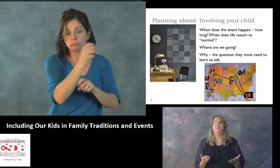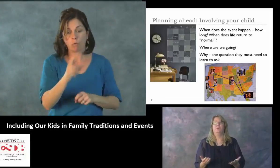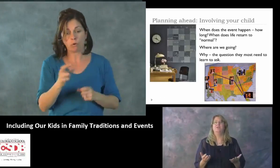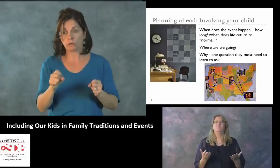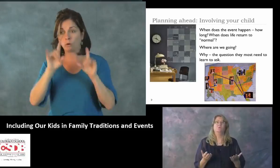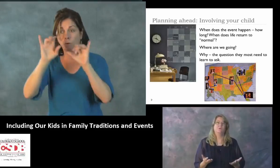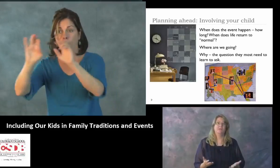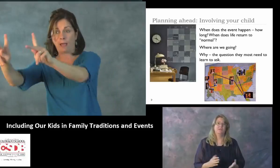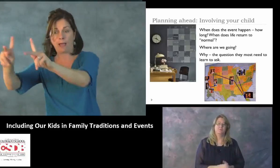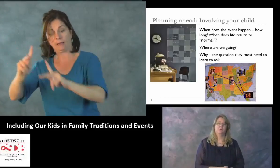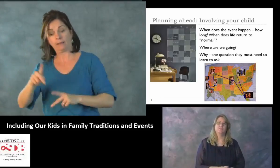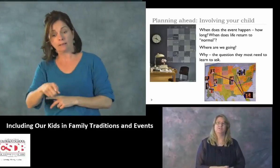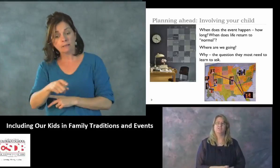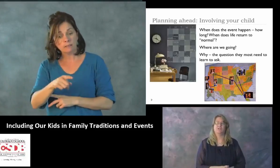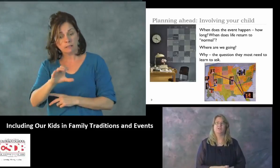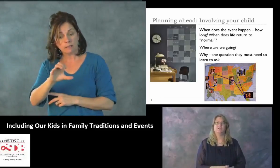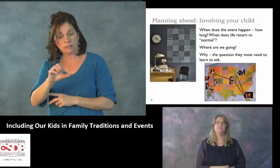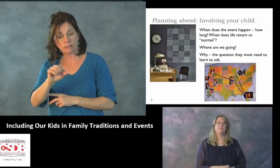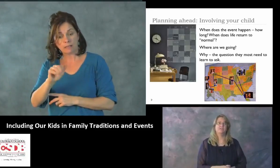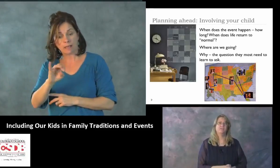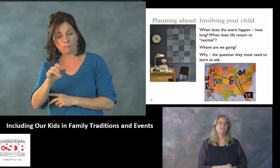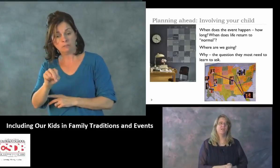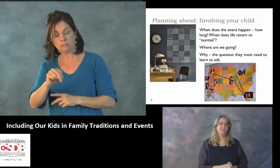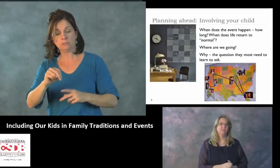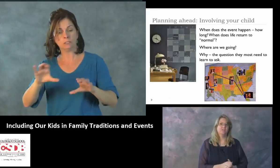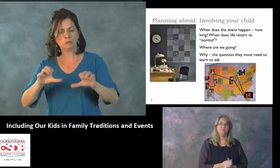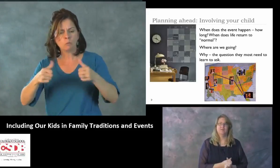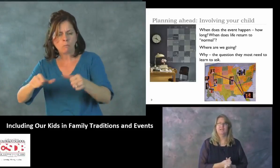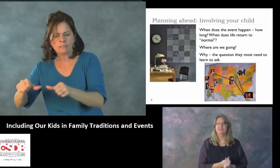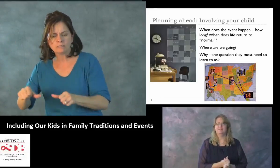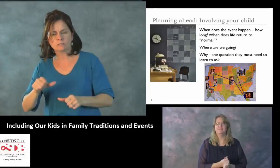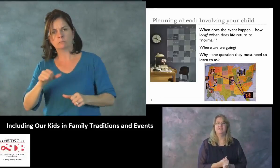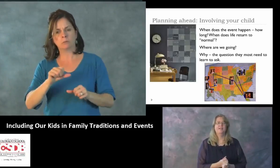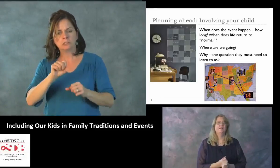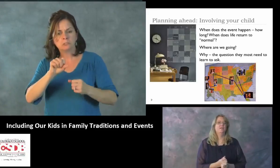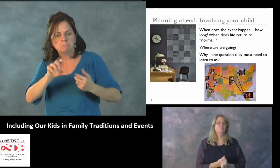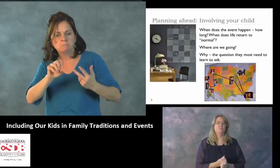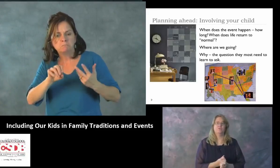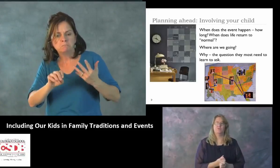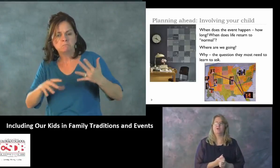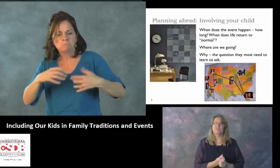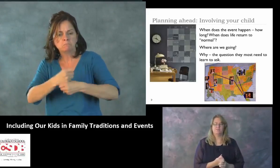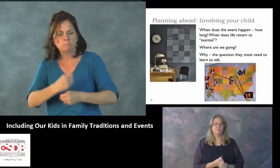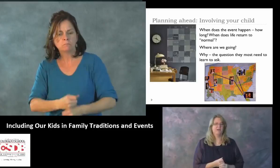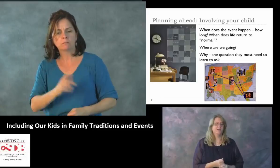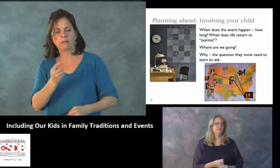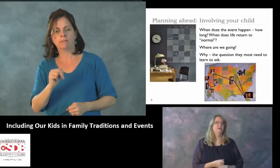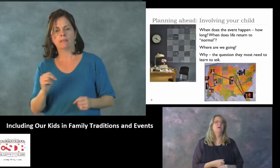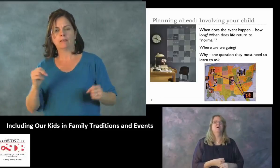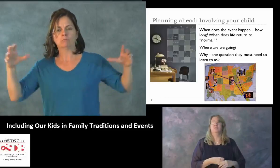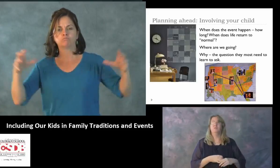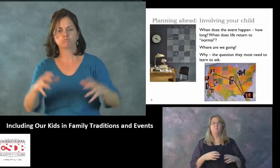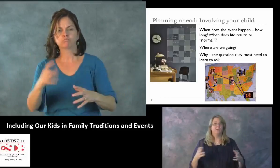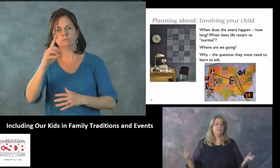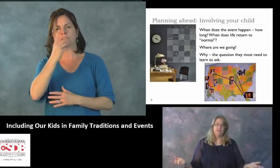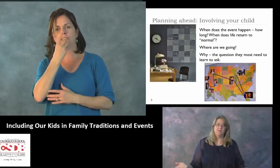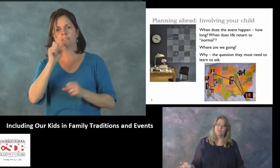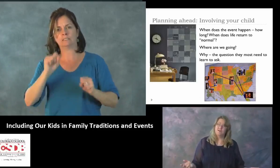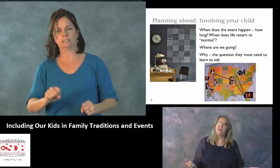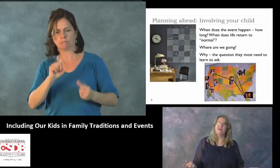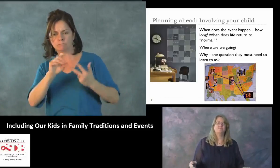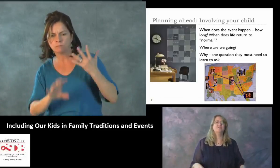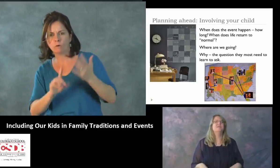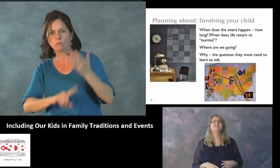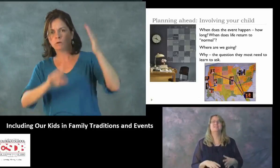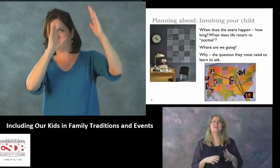then, too, it's really important to share if there's any change in the plans. More than once, we've had a little breakdown